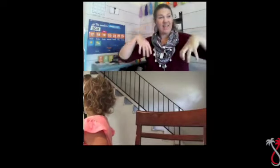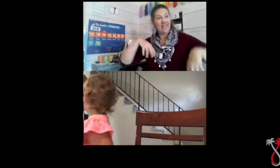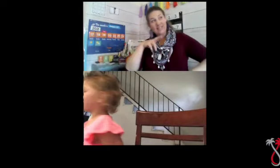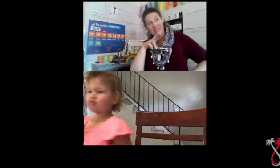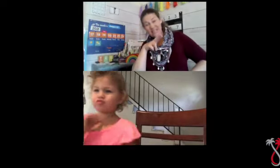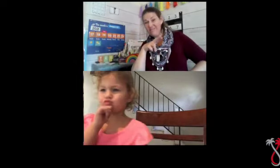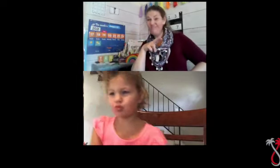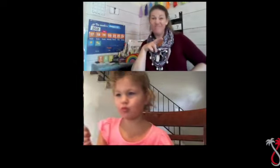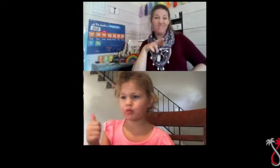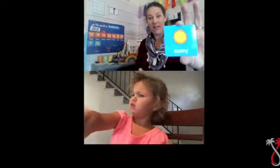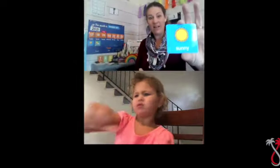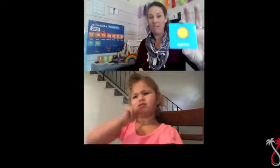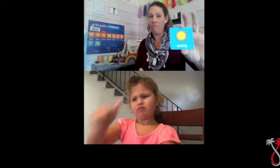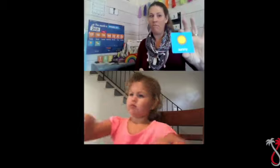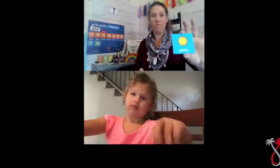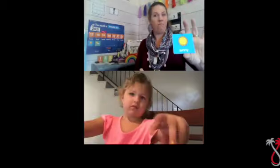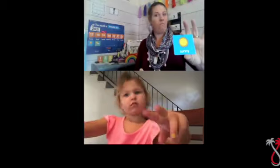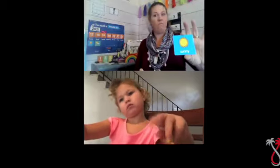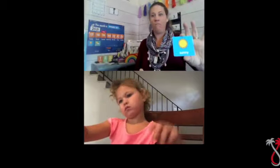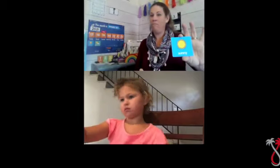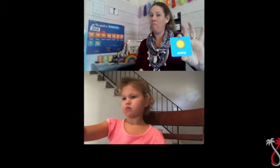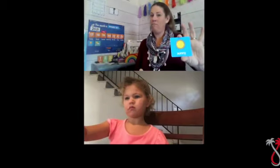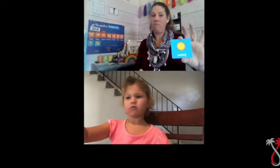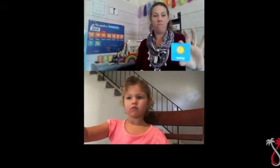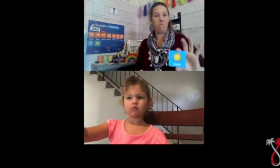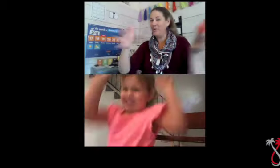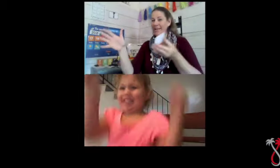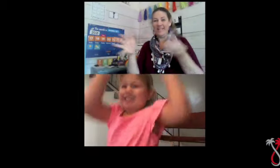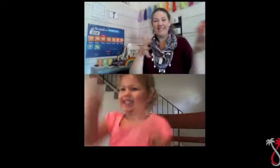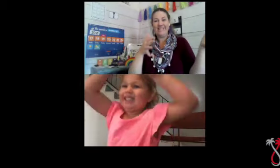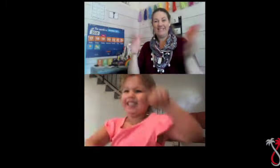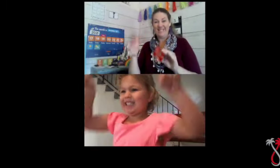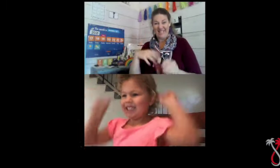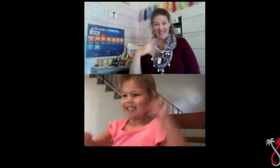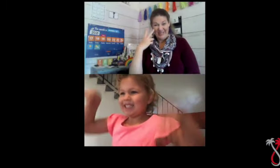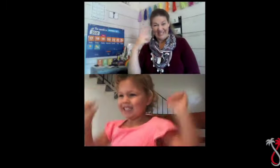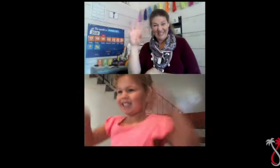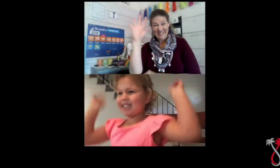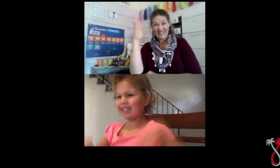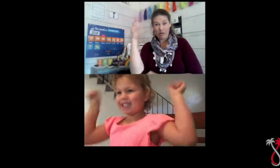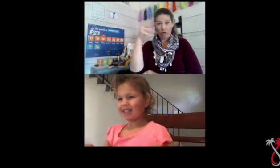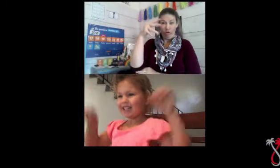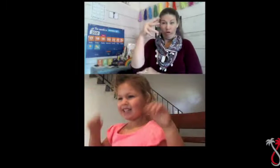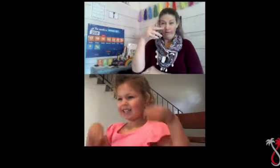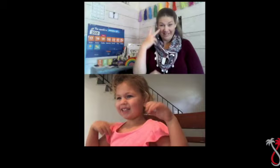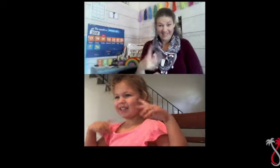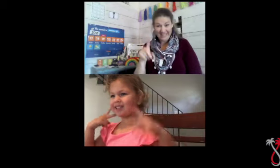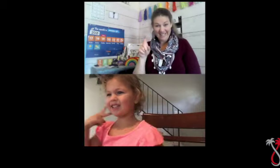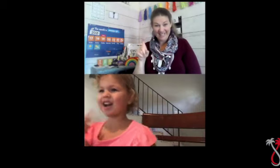looking outside. No, it's not raining. Yes, it's windy. Do you see the tree branches